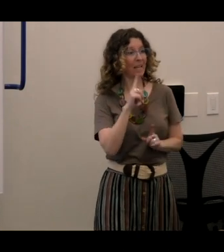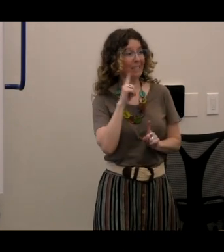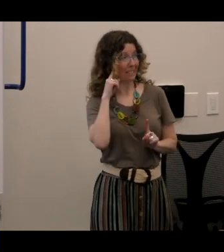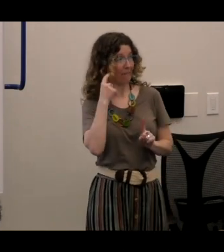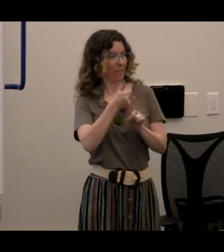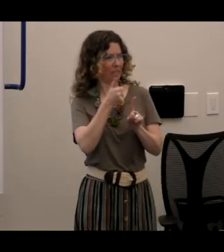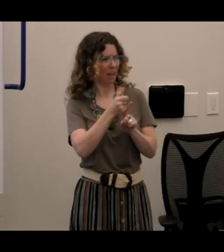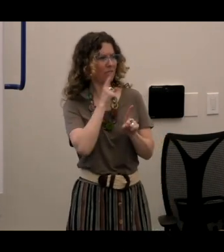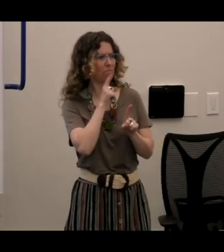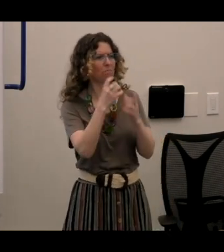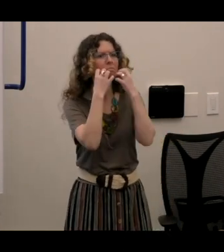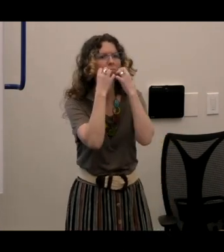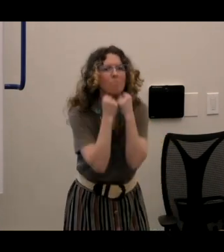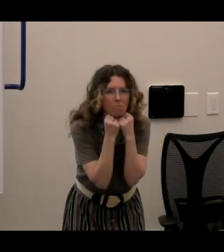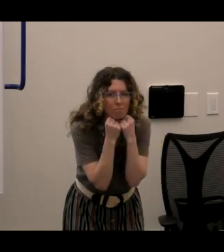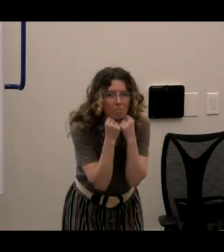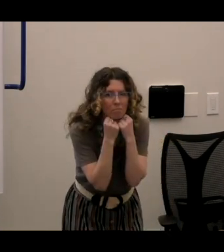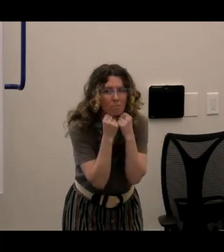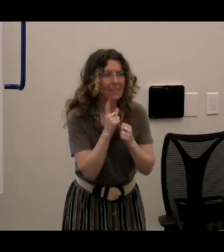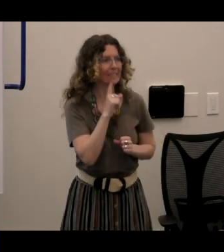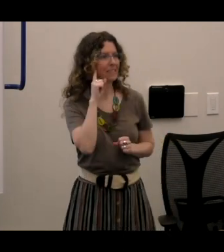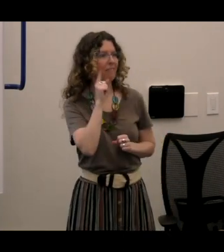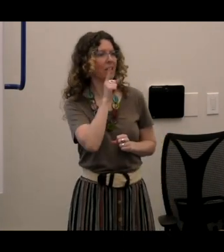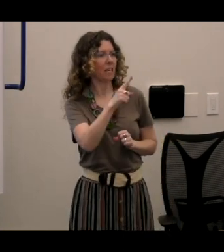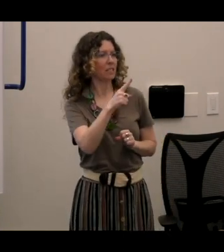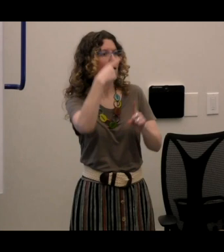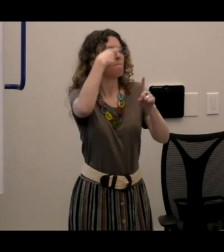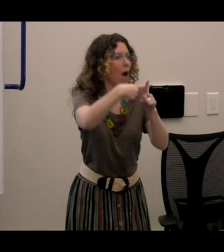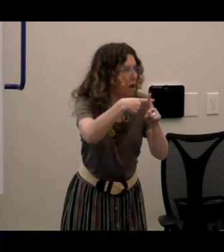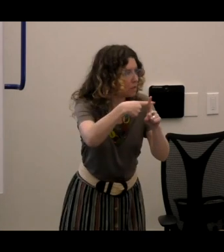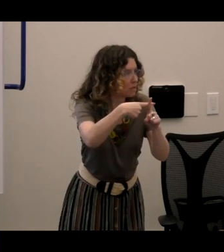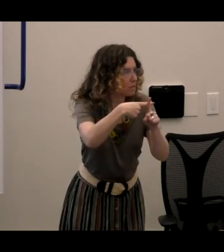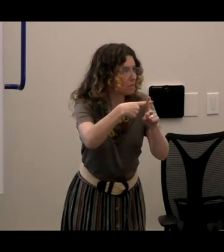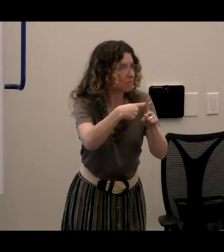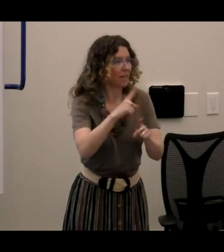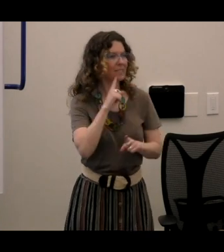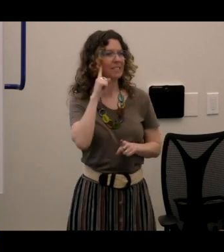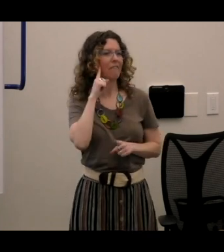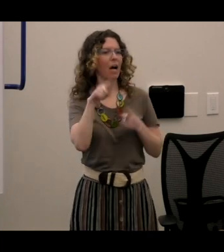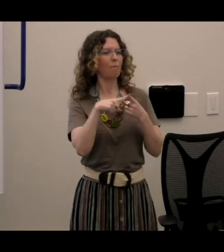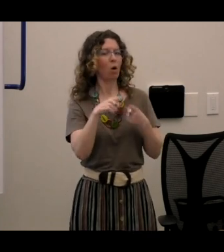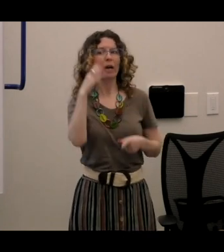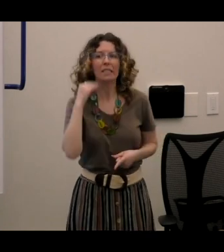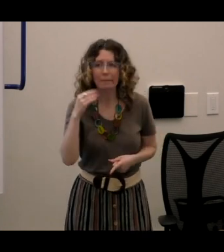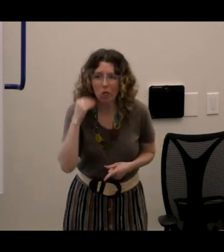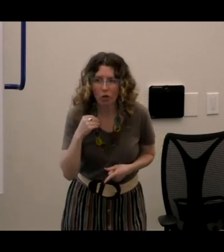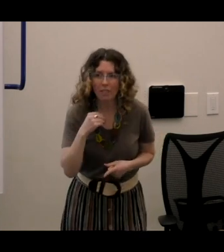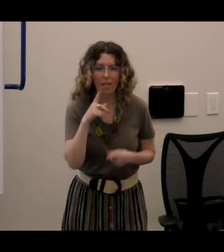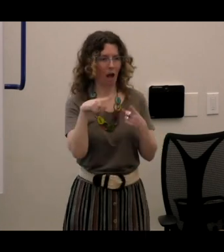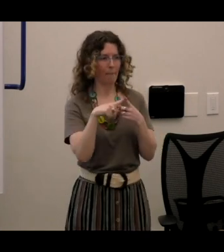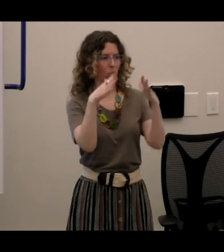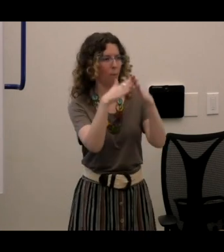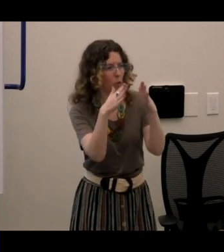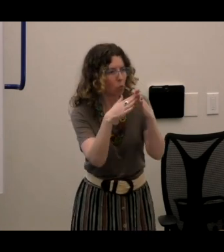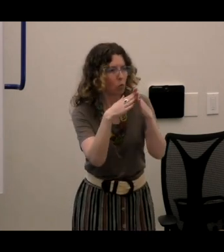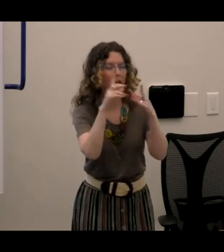And what this means for us here is that the deaf people themselves are being cherished and valued, that deafness is a positive, it contributes. The